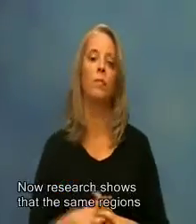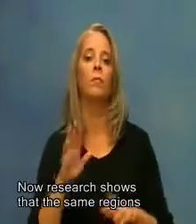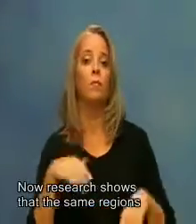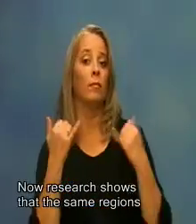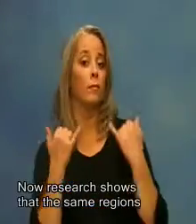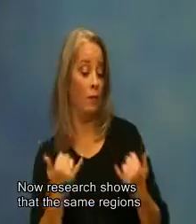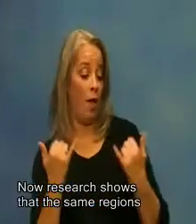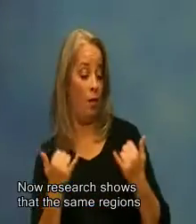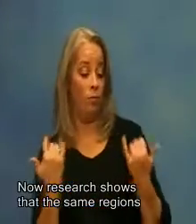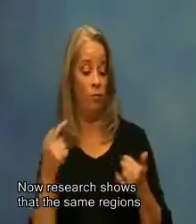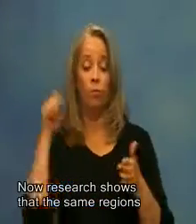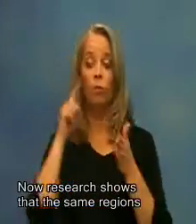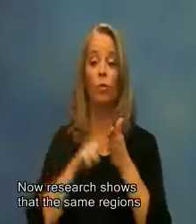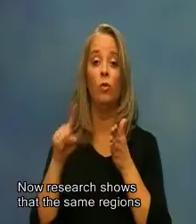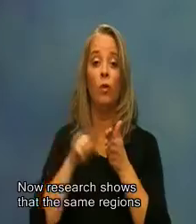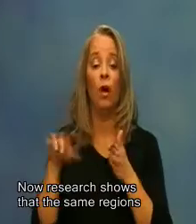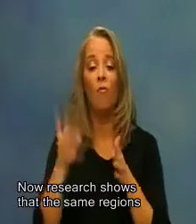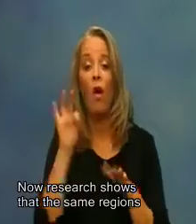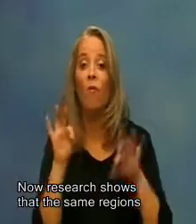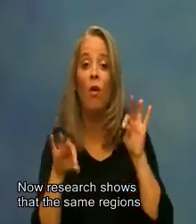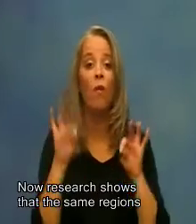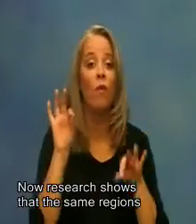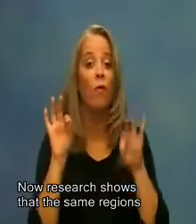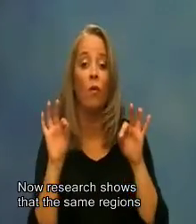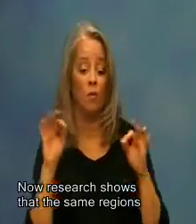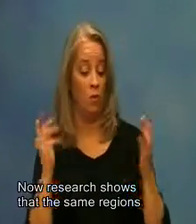Now, research shows that the same regions